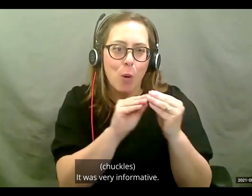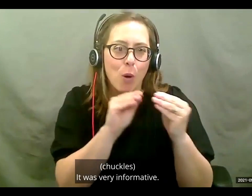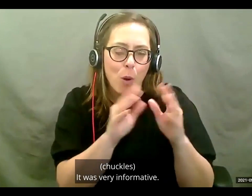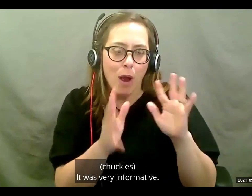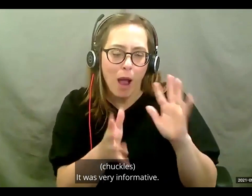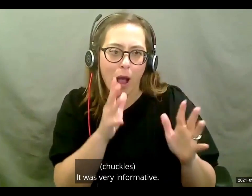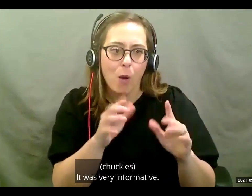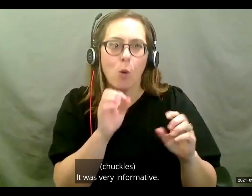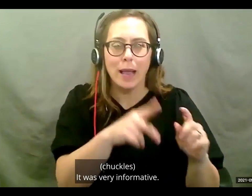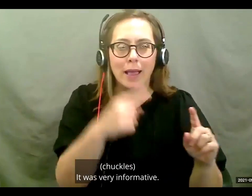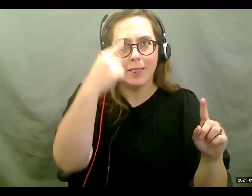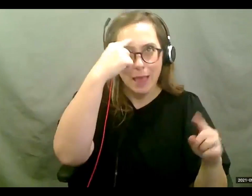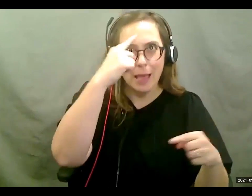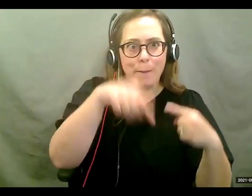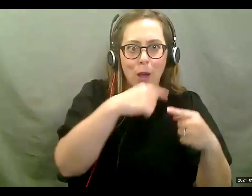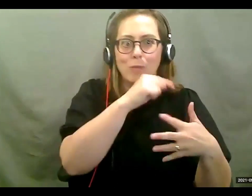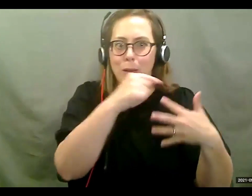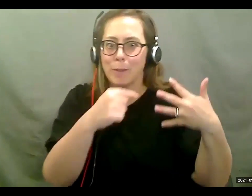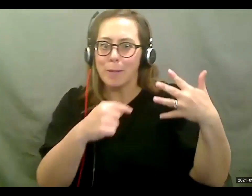It's very informative.